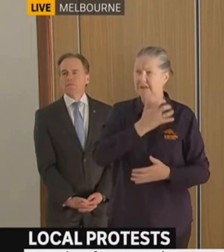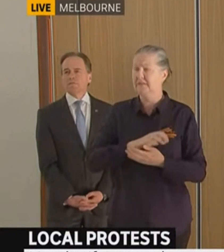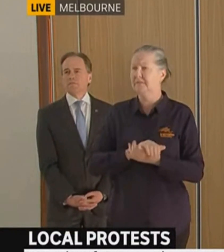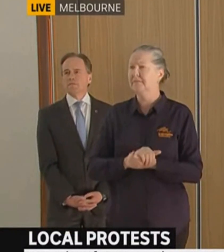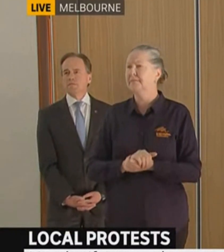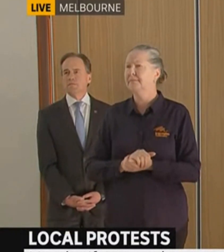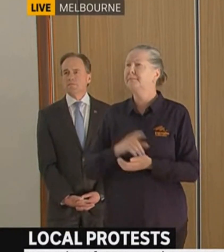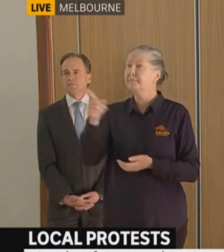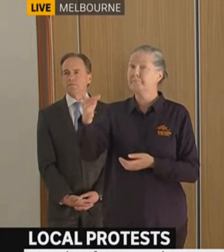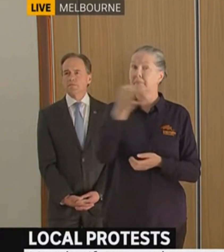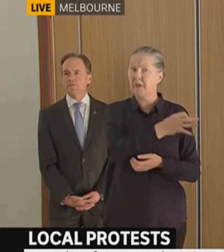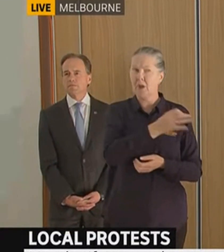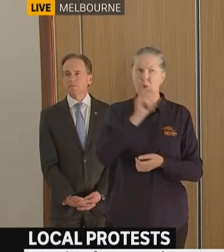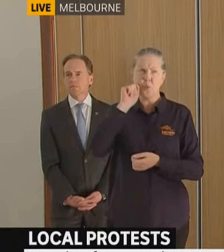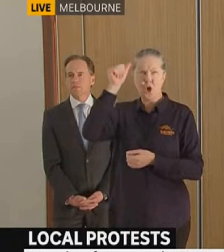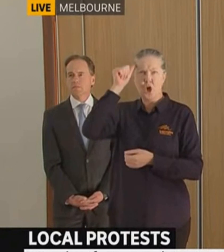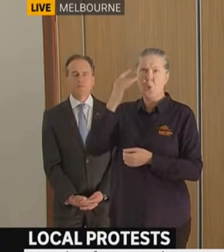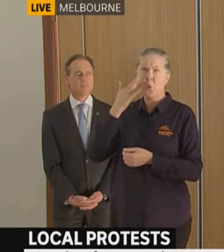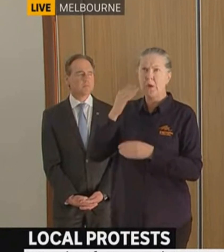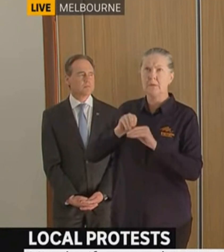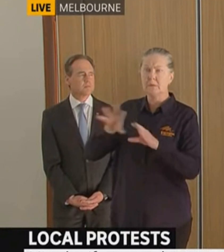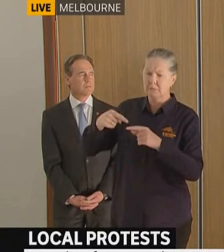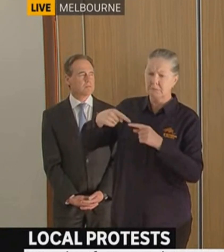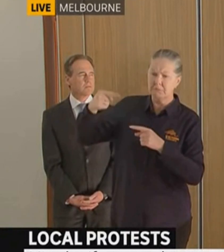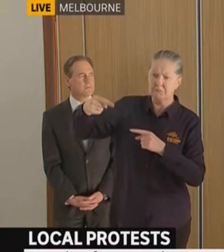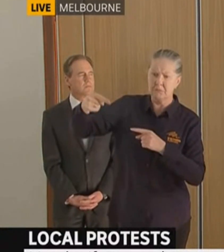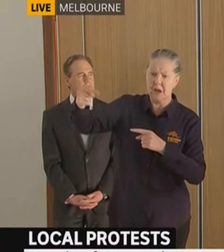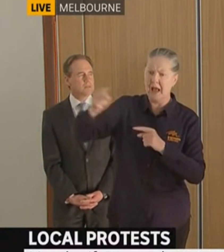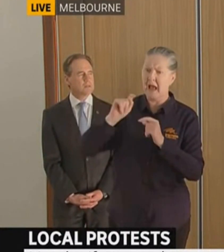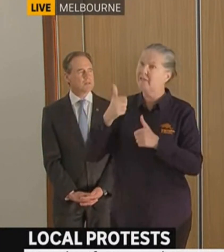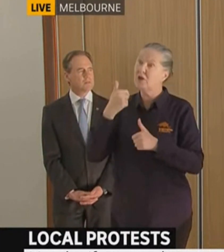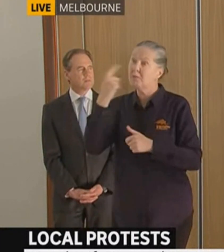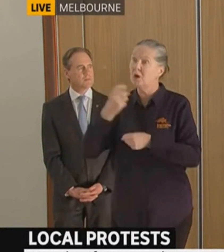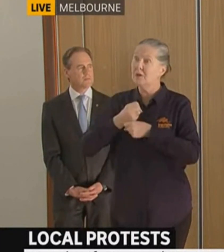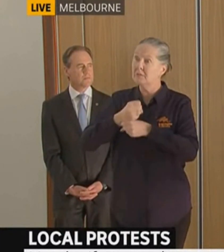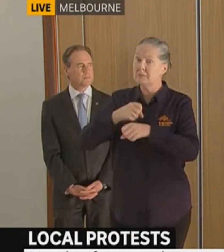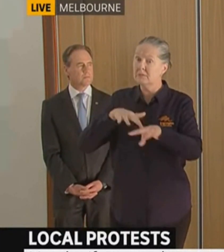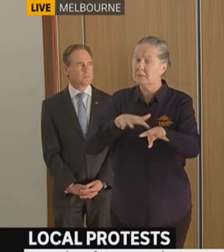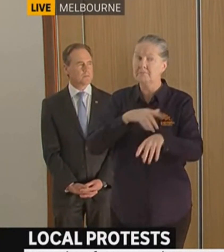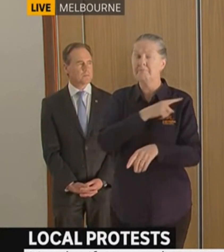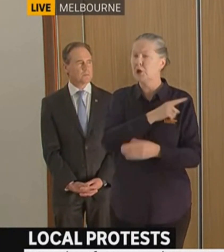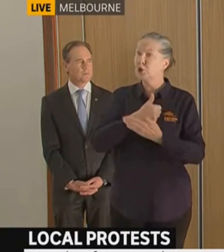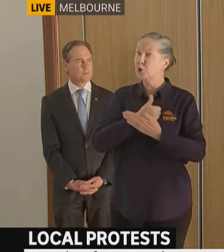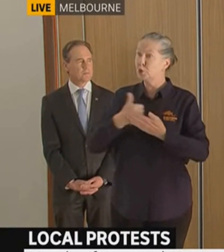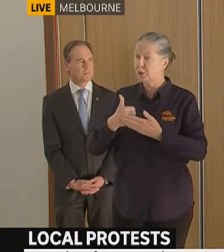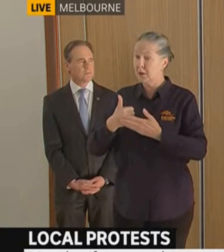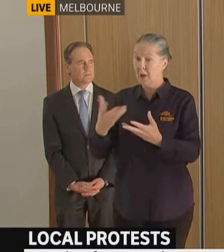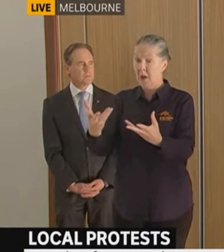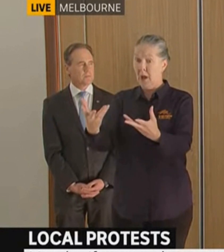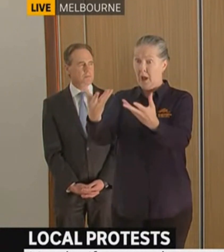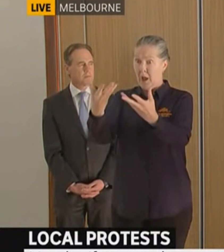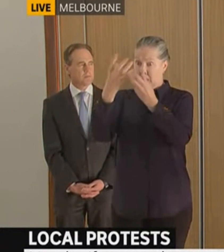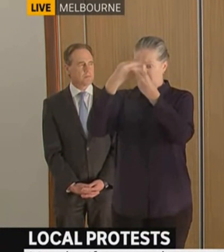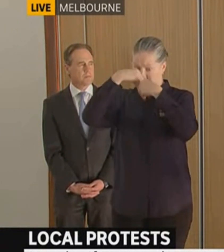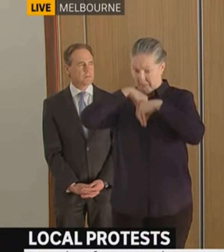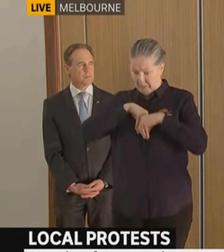been an outbreak because of these protests? How long will it take? Generally speaking, the incubation period of this virus is about a